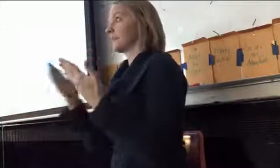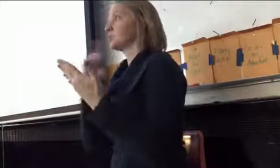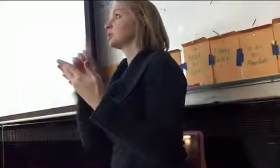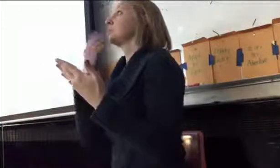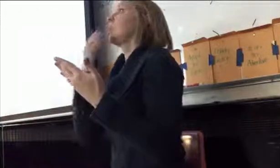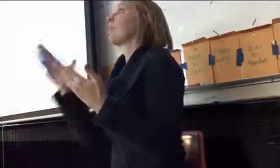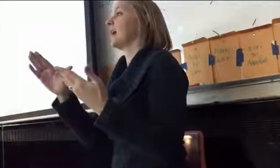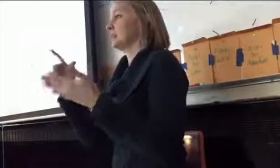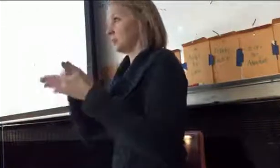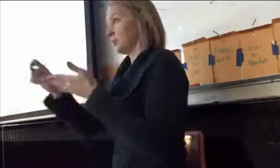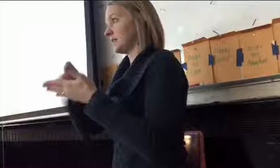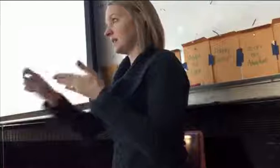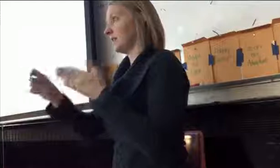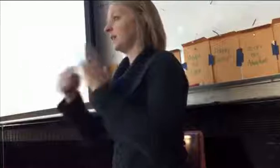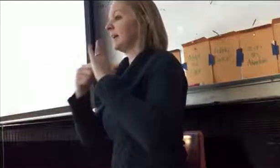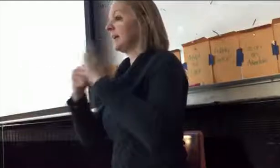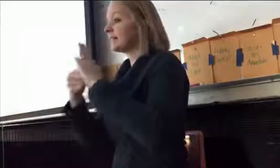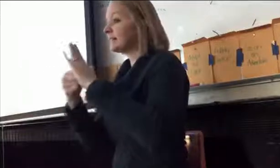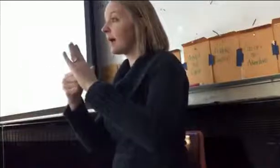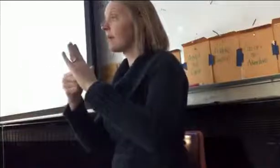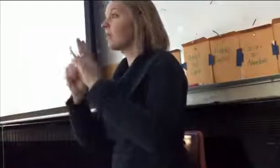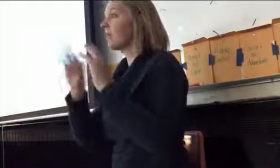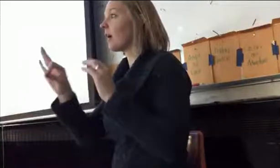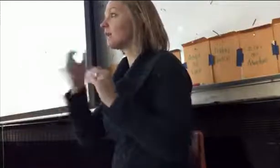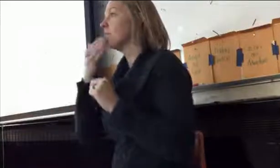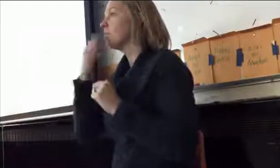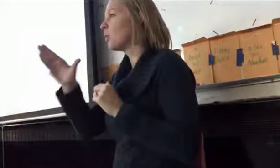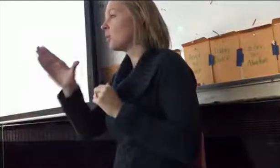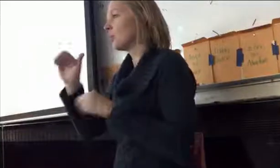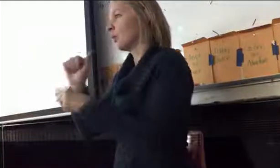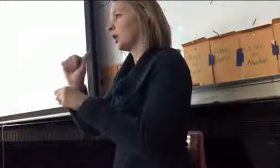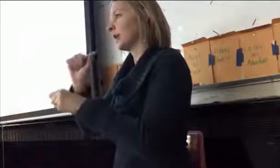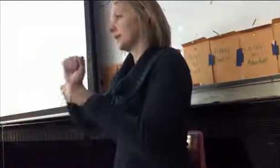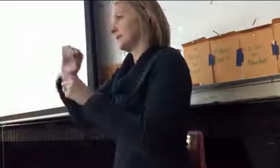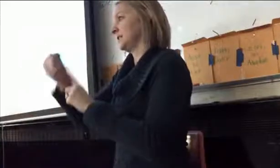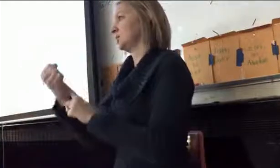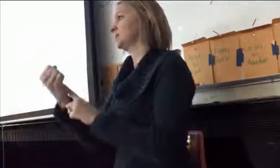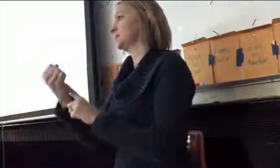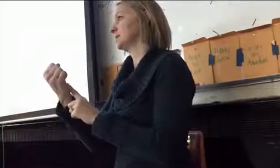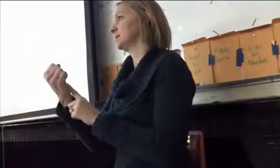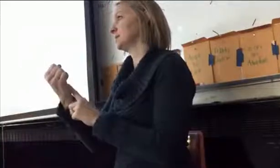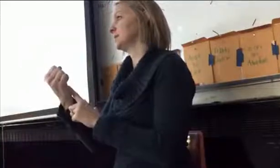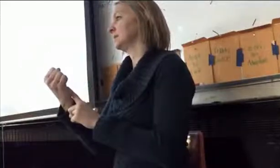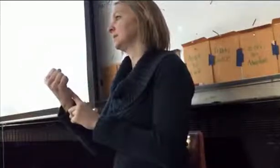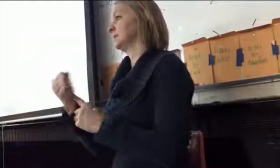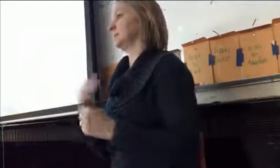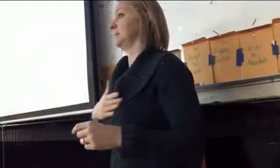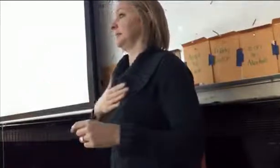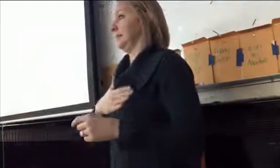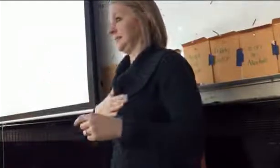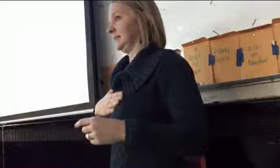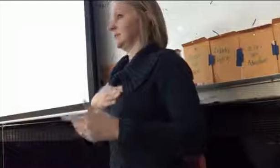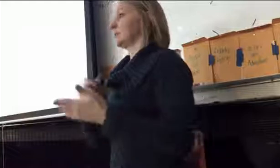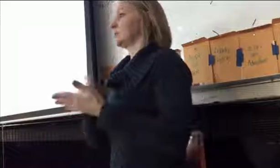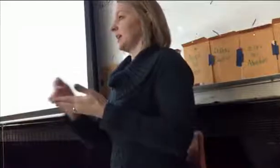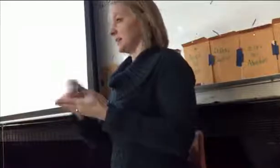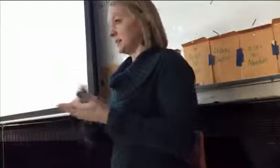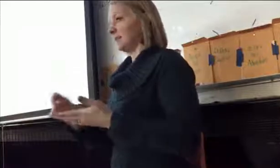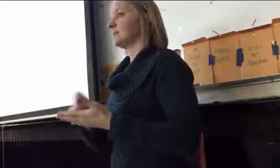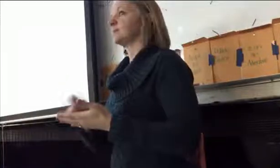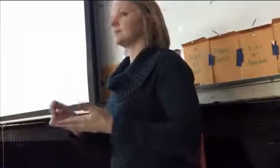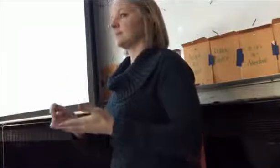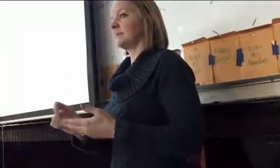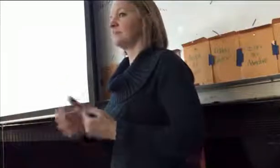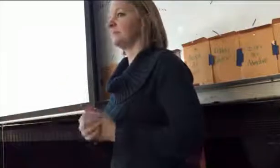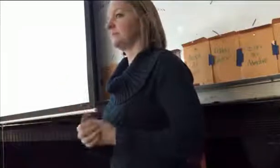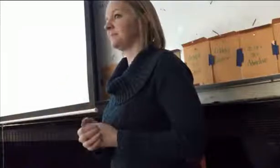write next to it, example of poor working conditions. Example of poor, make sure you're writing this down. Example of poor